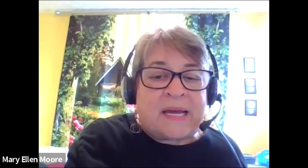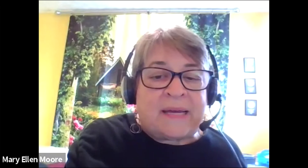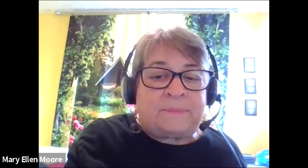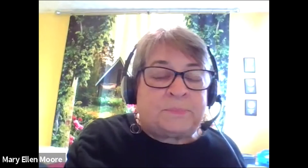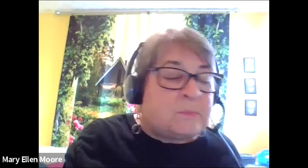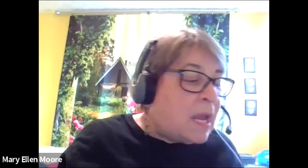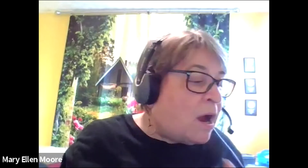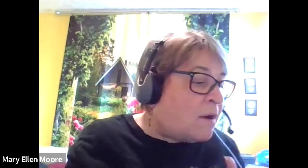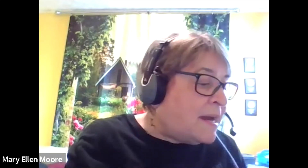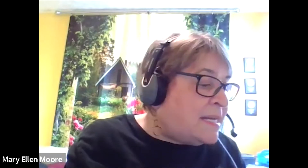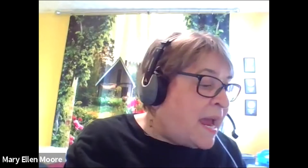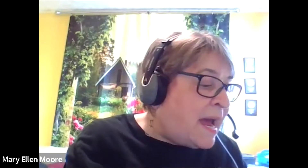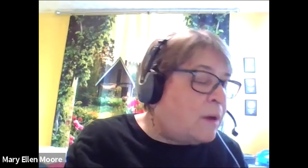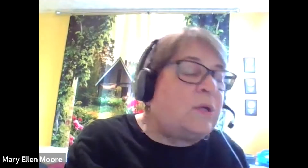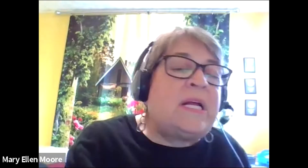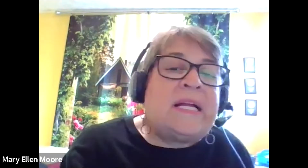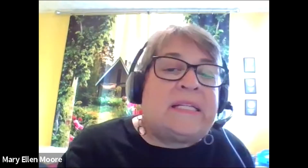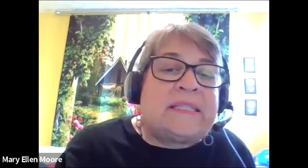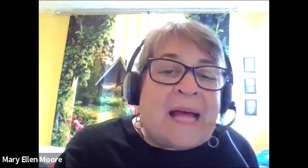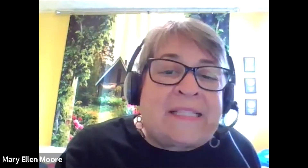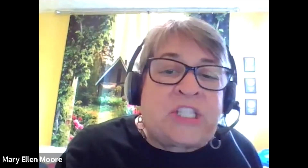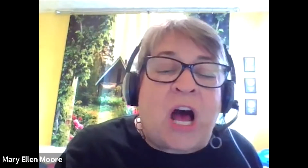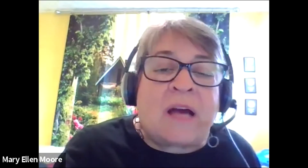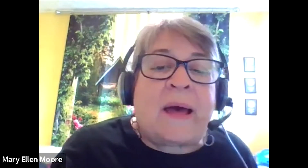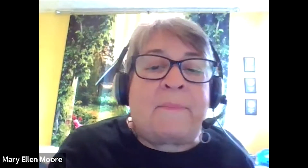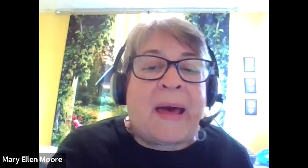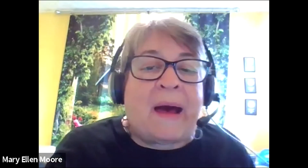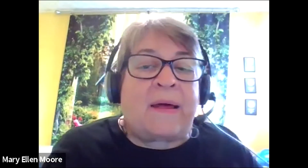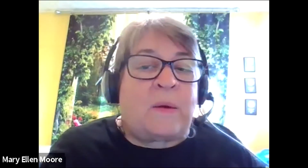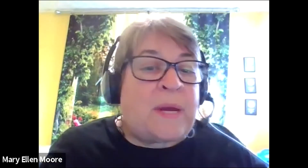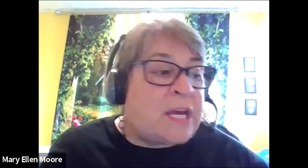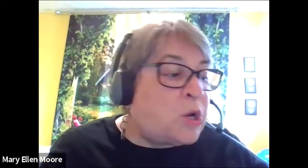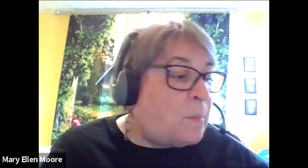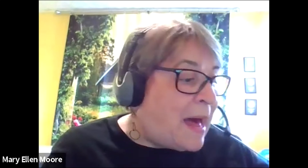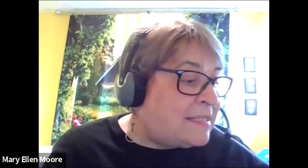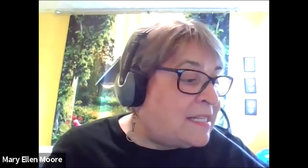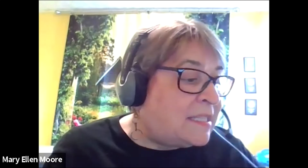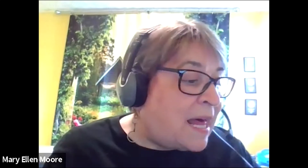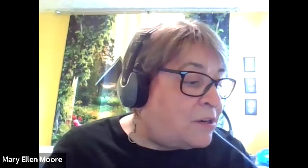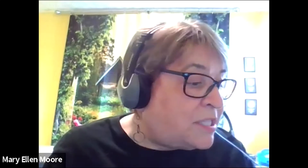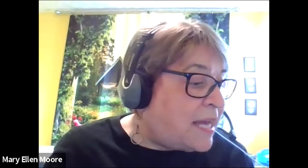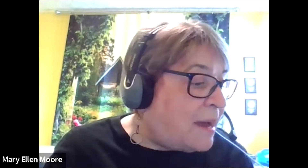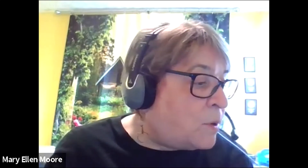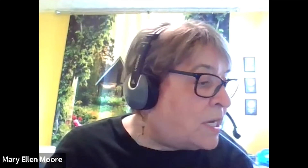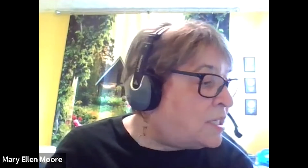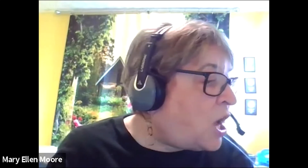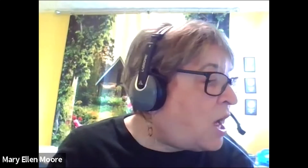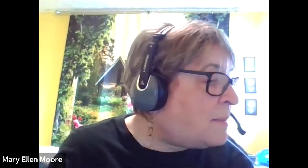sign. All right, now let's talk about, and then we can go back to the letters again. We're going to talk